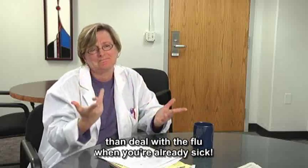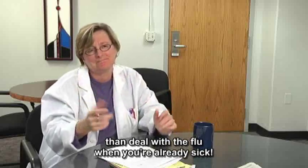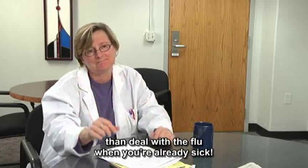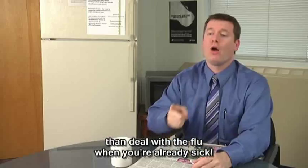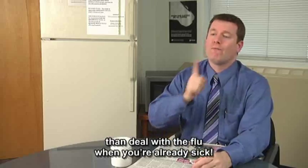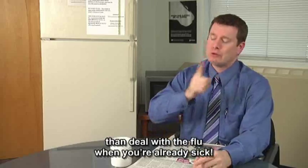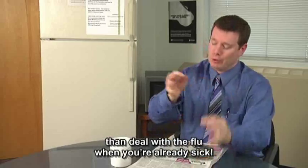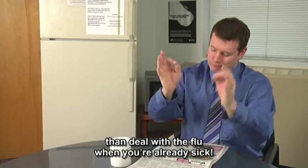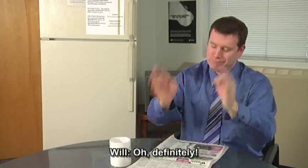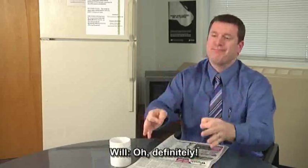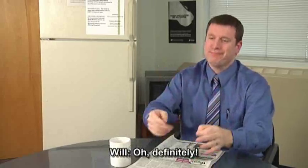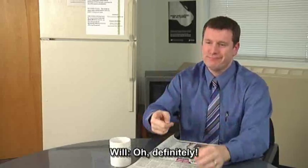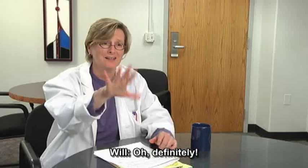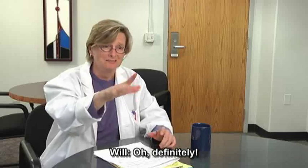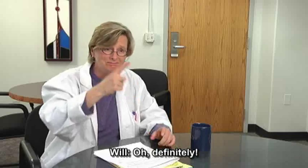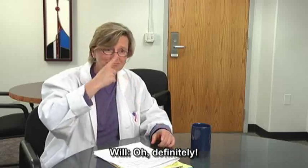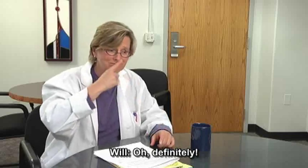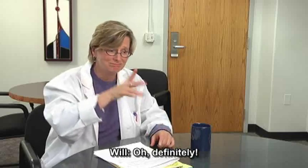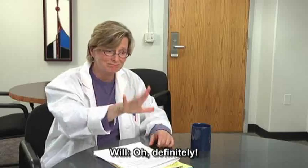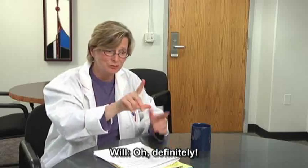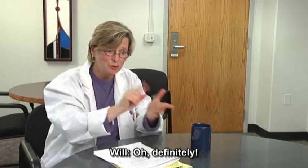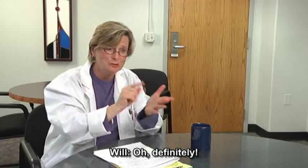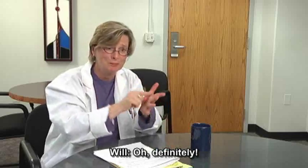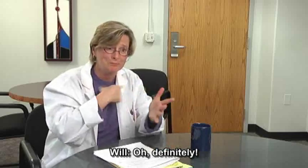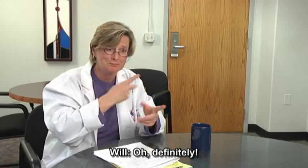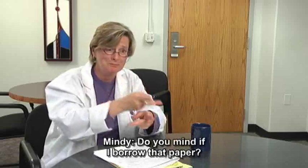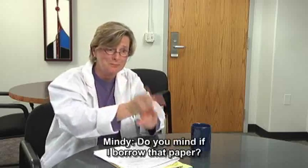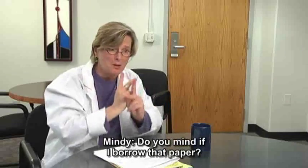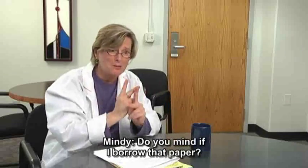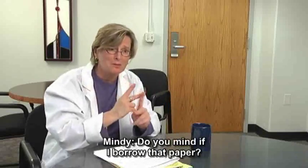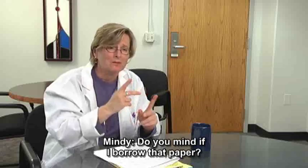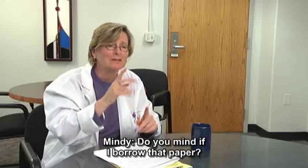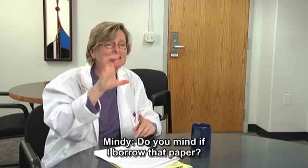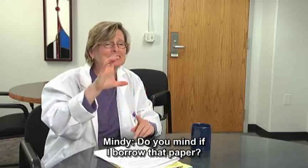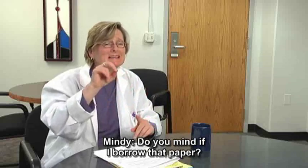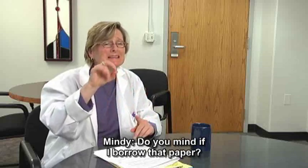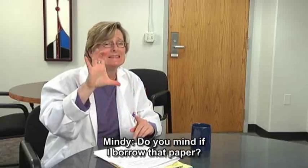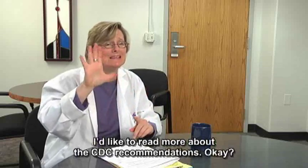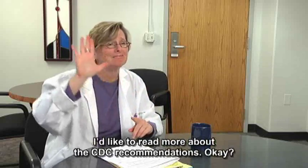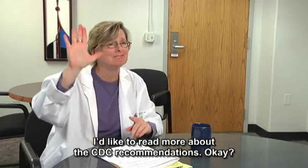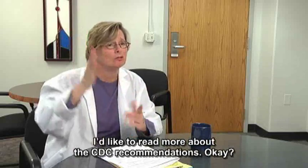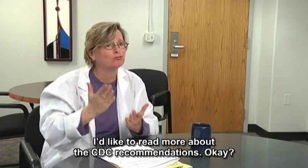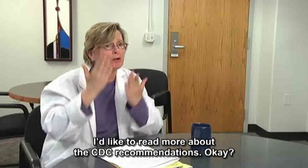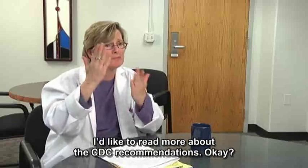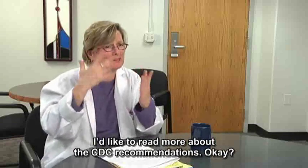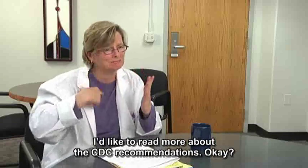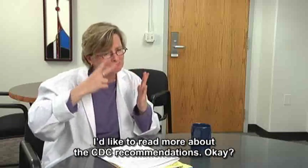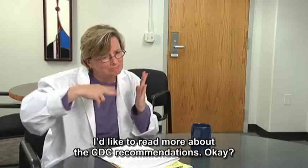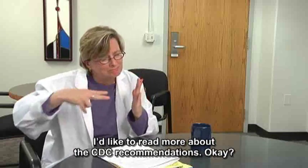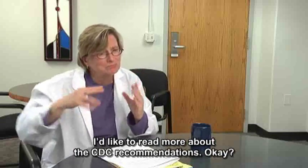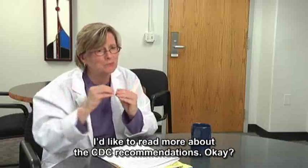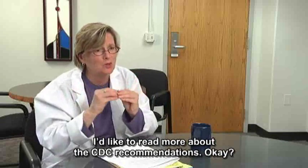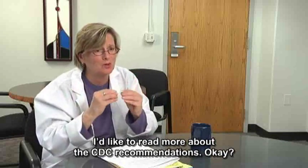Oh, definitely. Do you mind if I borrow that paper? I'd like to read more about the CDC recommendations.